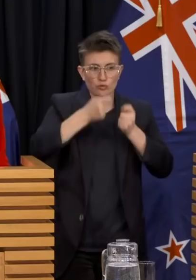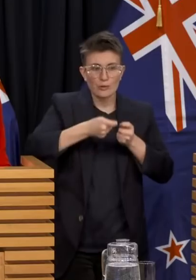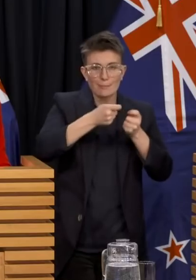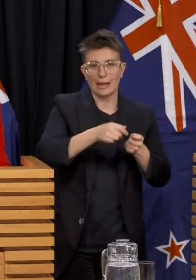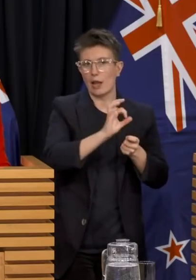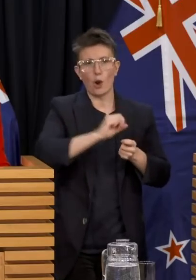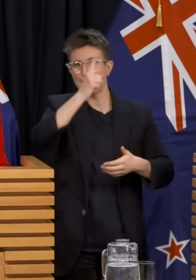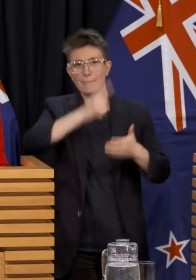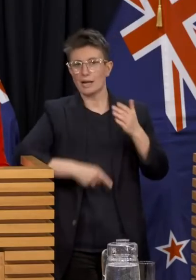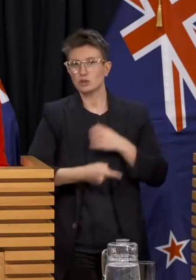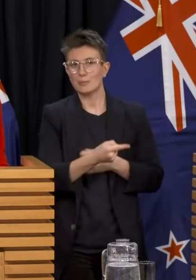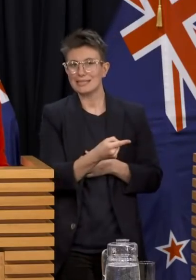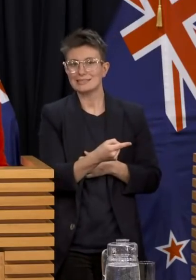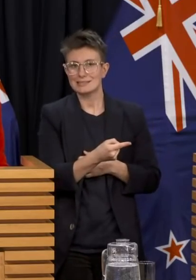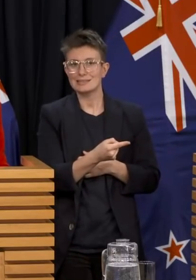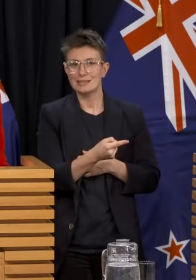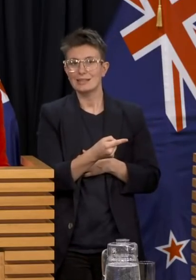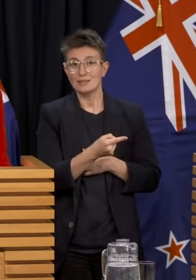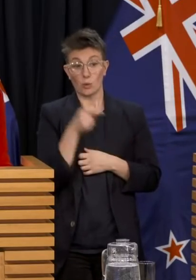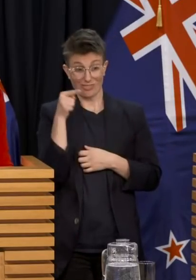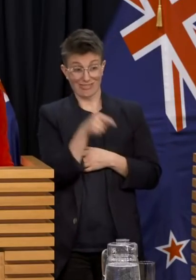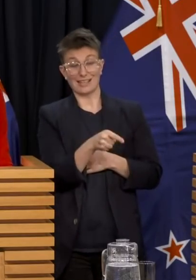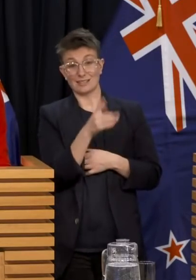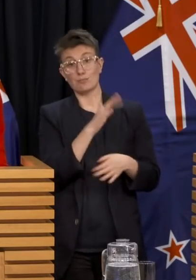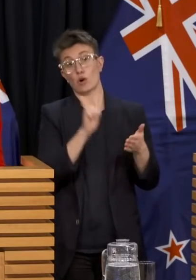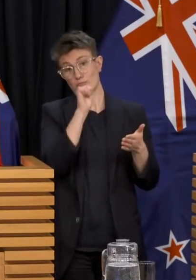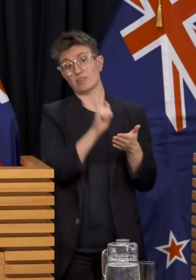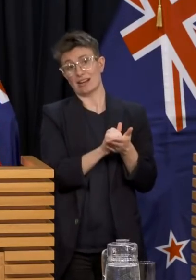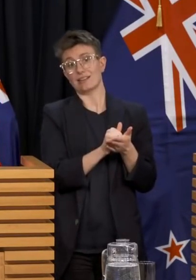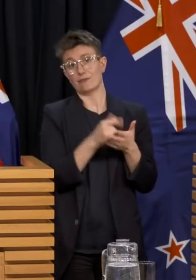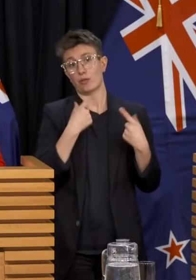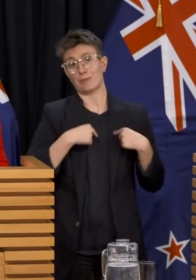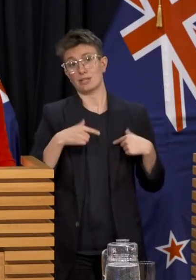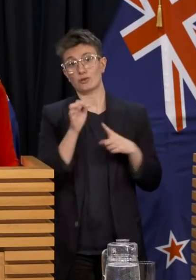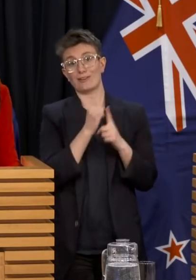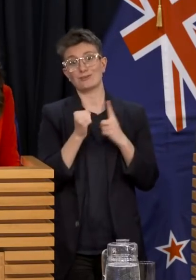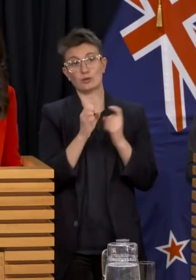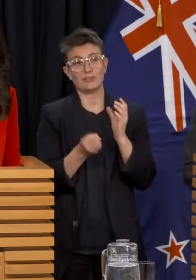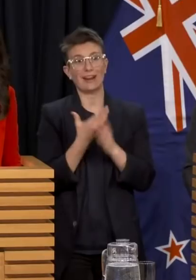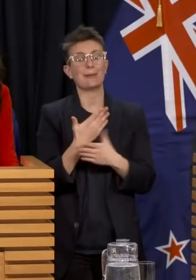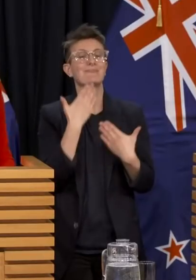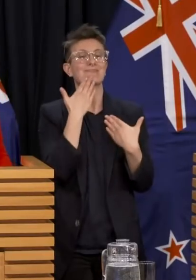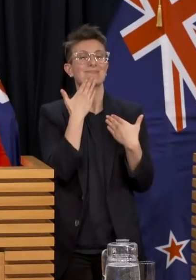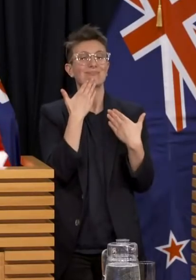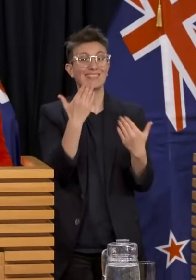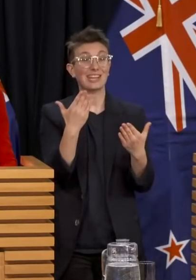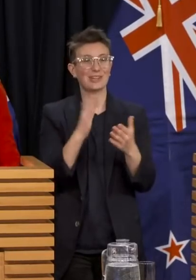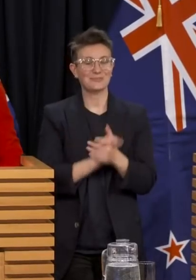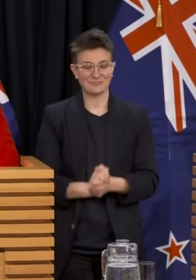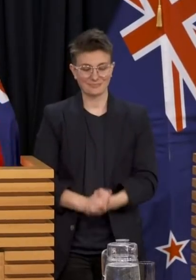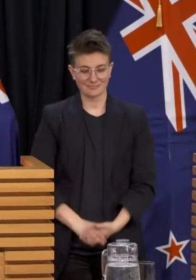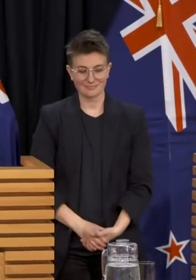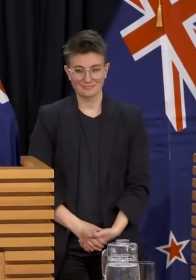initial response that MSD is and should be taking in those cases. Okay, thanks everyone.